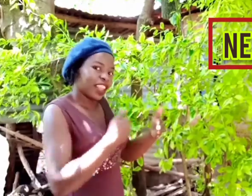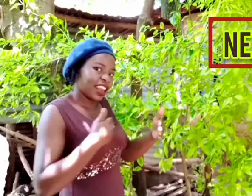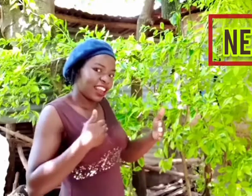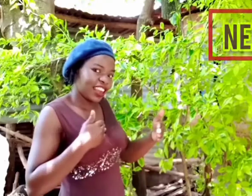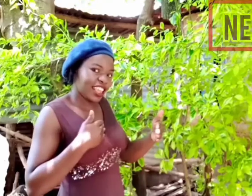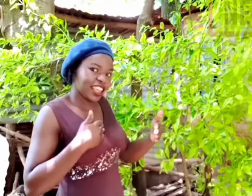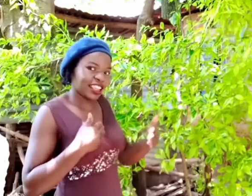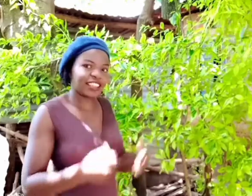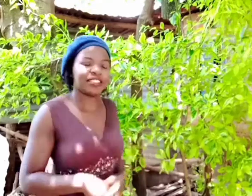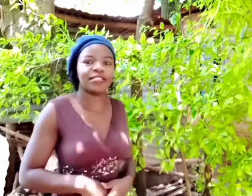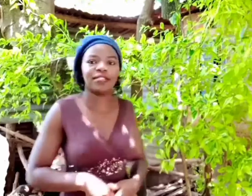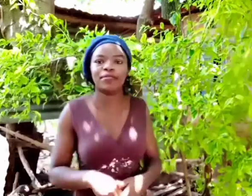Near.